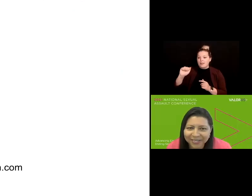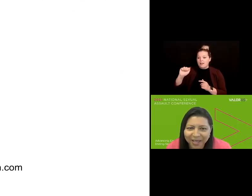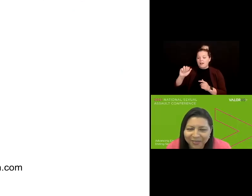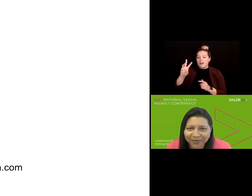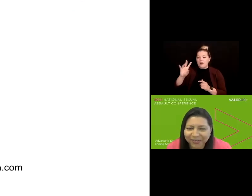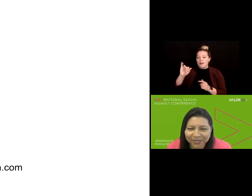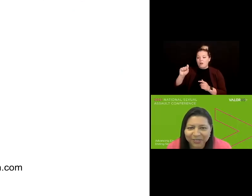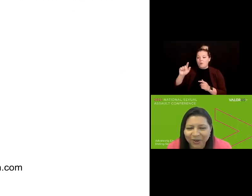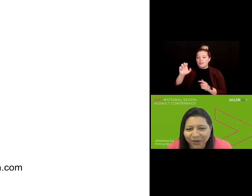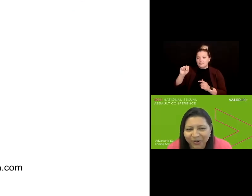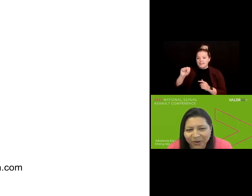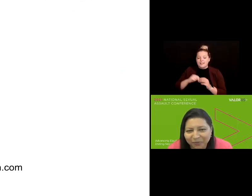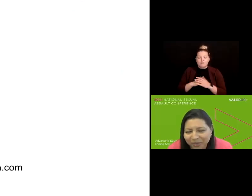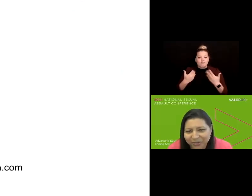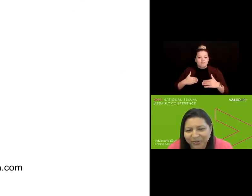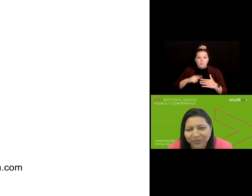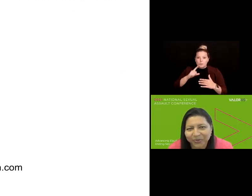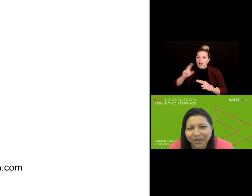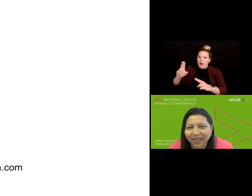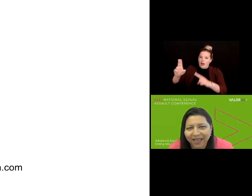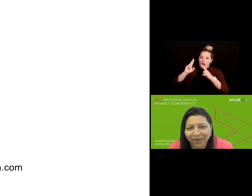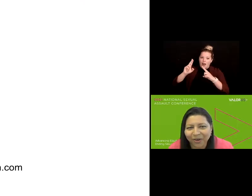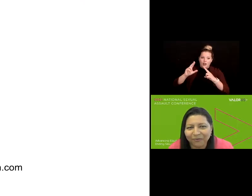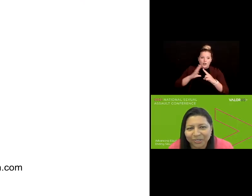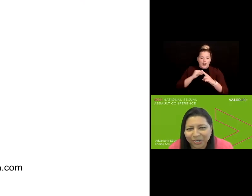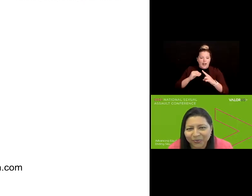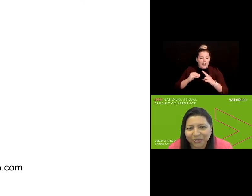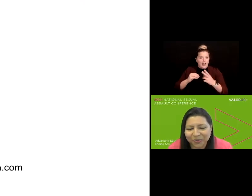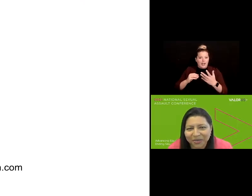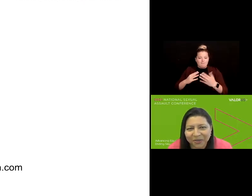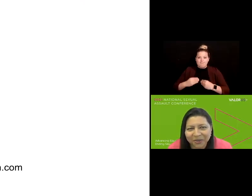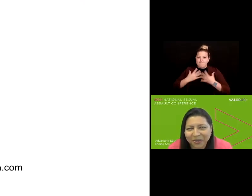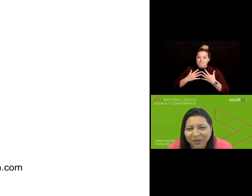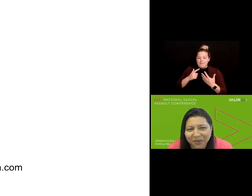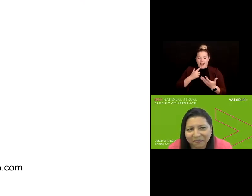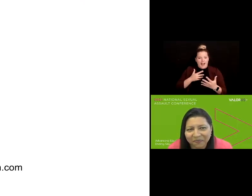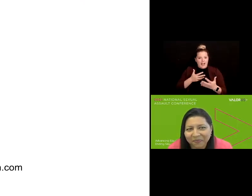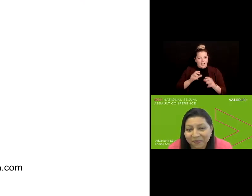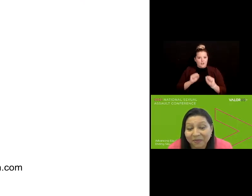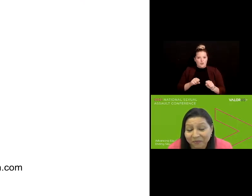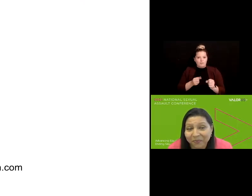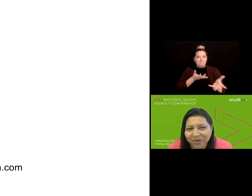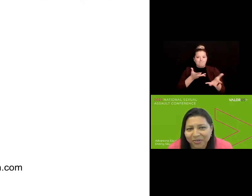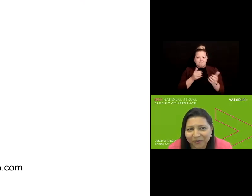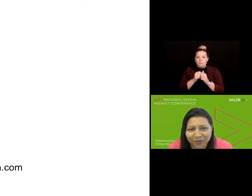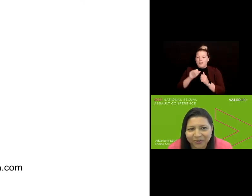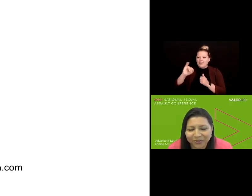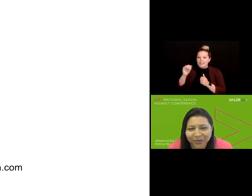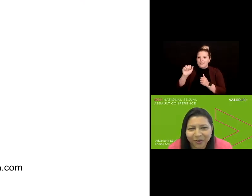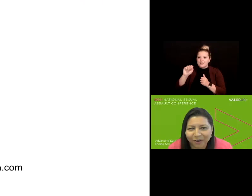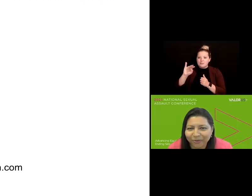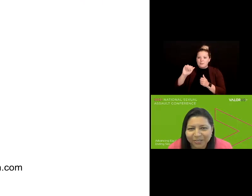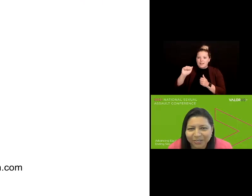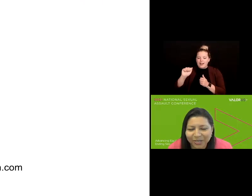I just had the distinct honor and pleasure to have a conversation with Jamia in preparation for